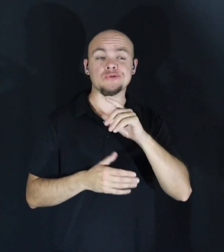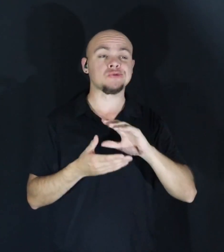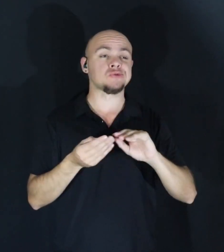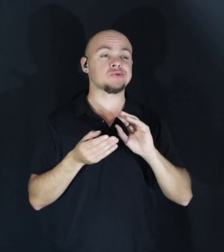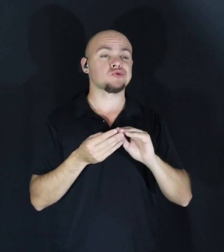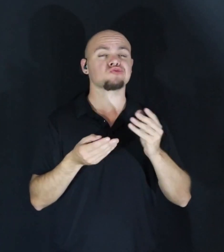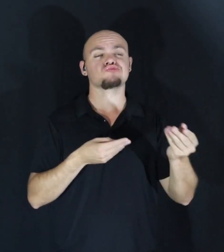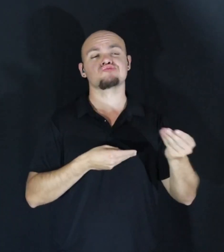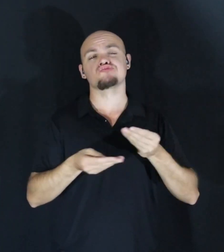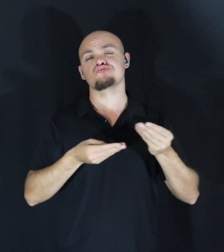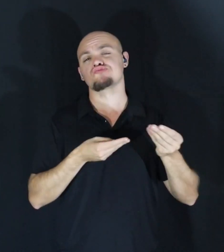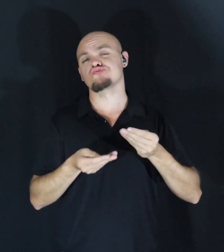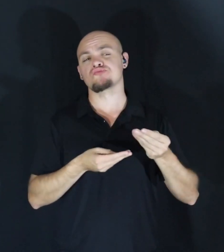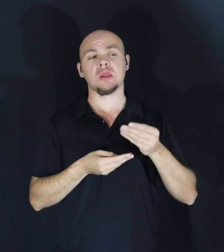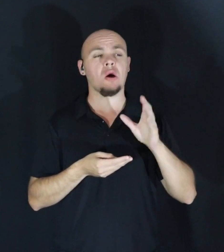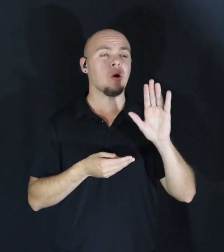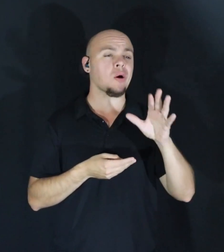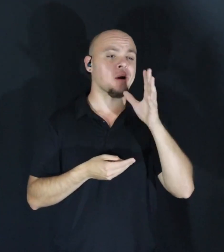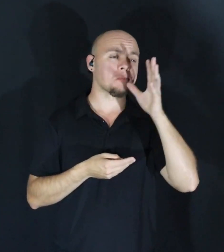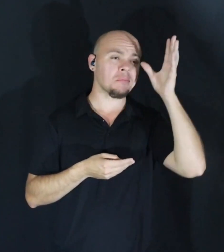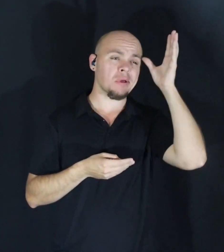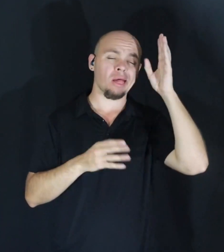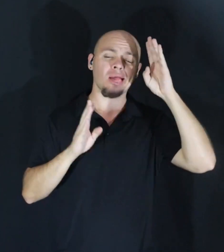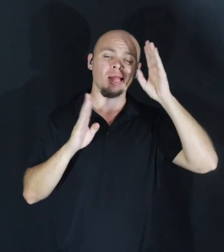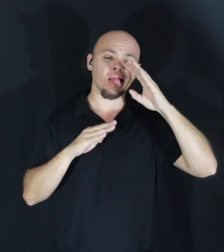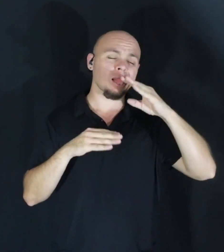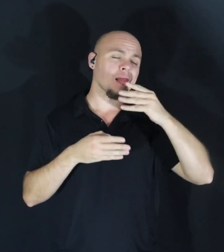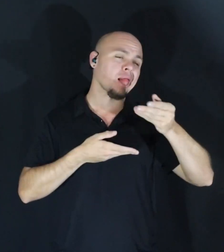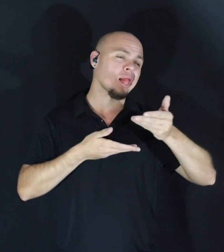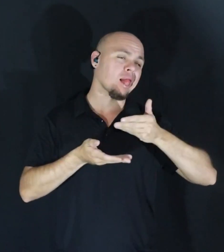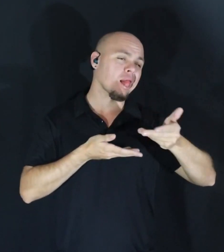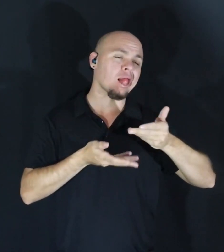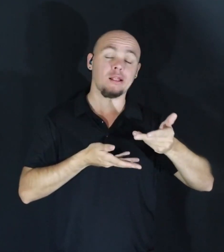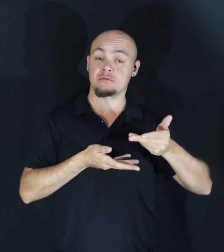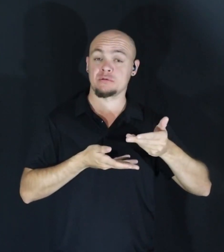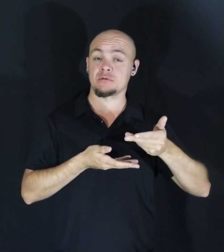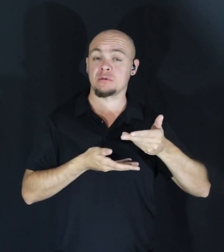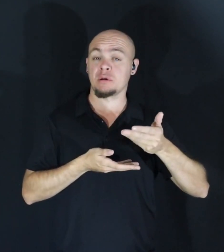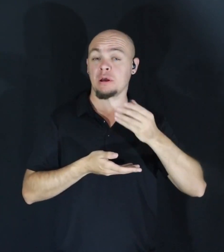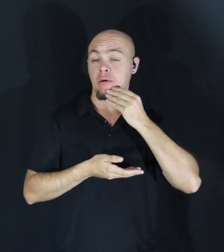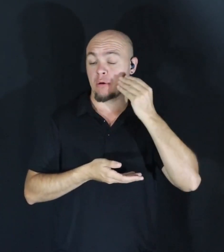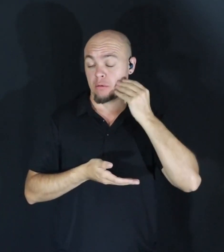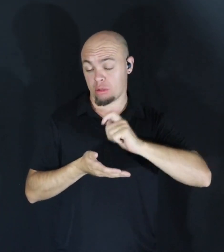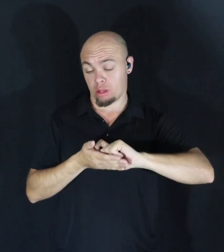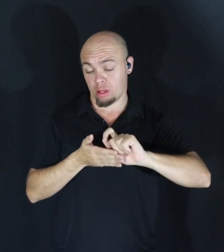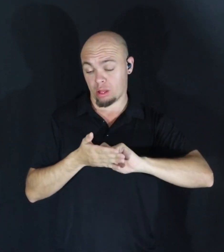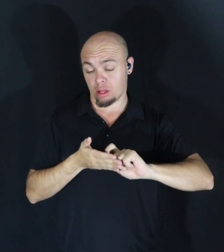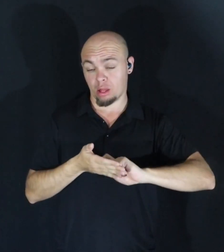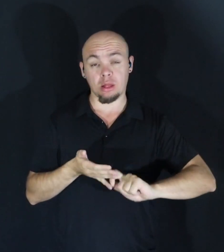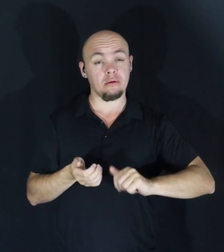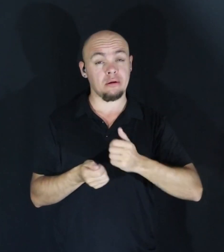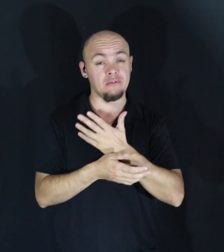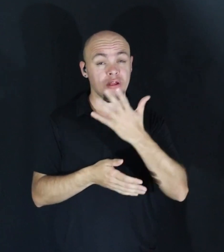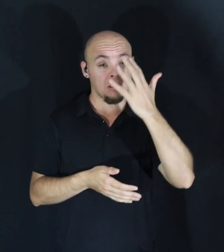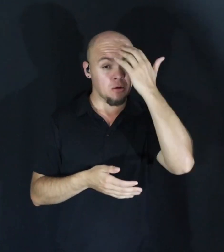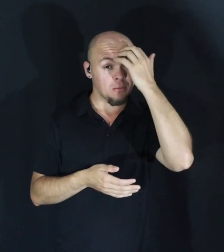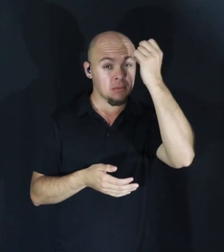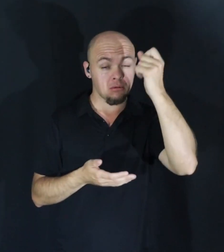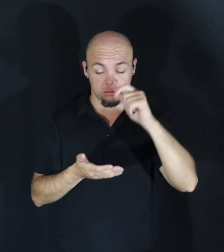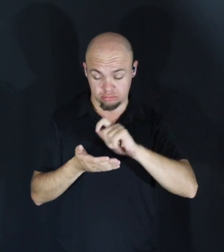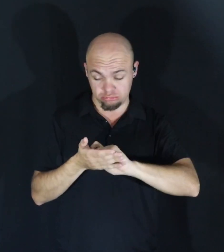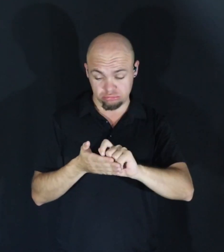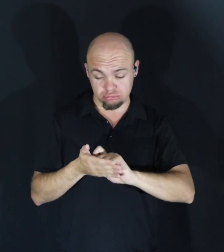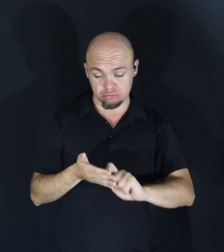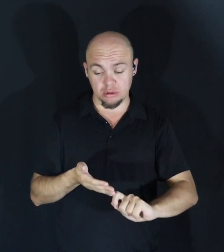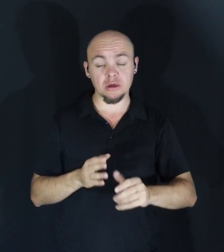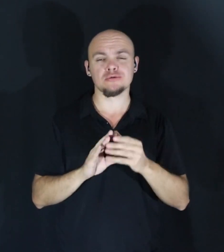all the times you got in trouble with your parents, and then going home and writing down as much as you can remember. We're telling stories all